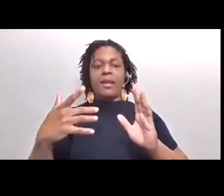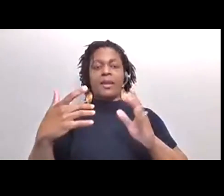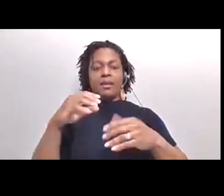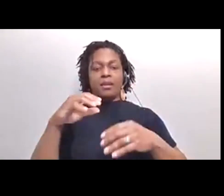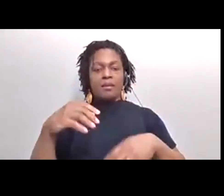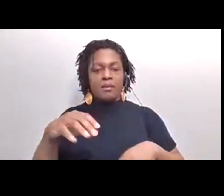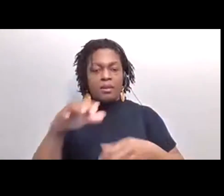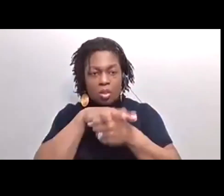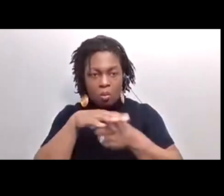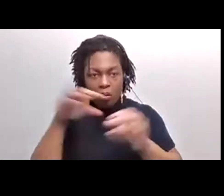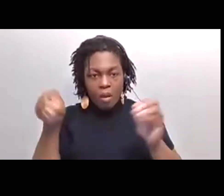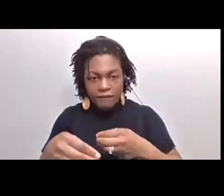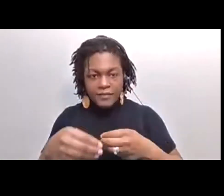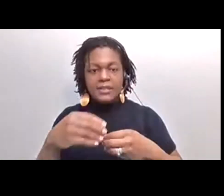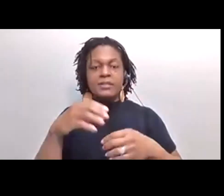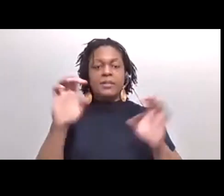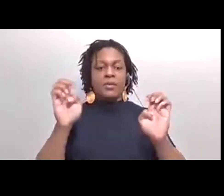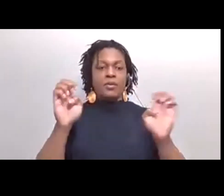assistance.